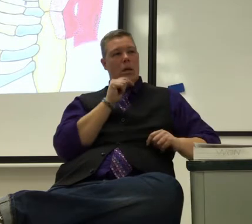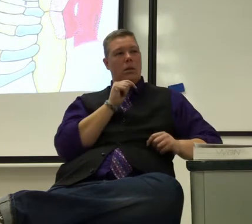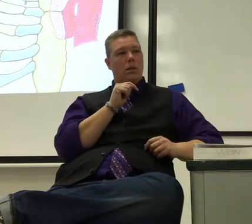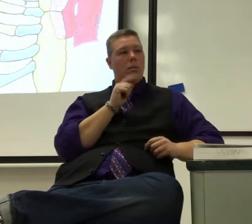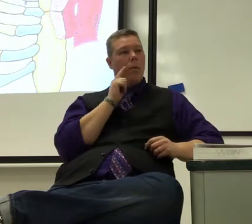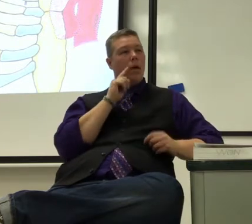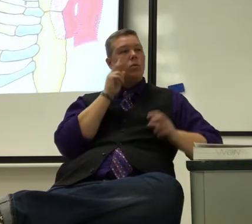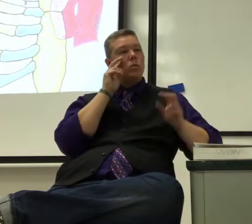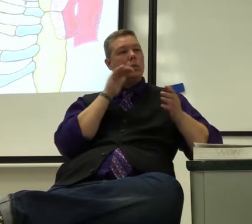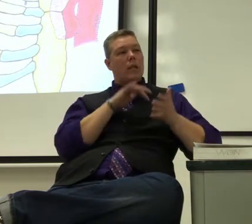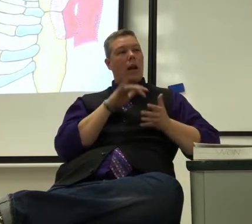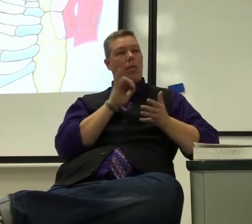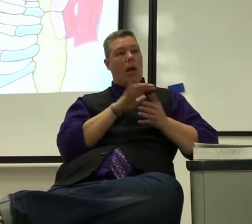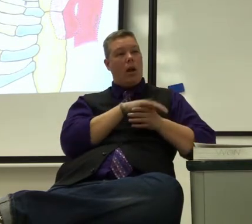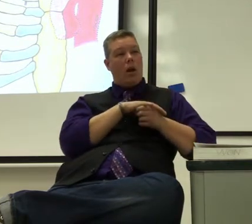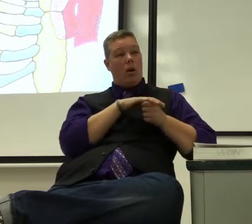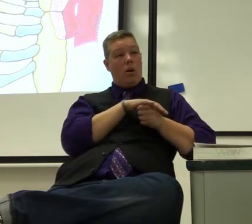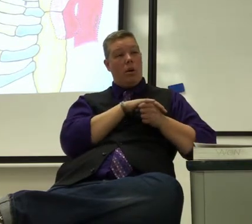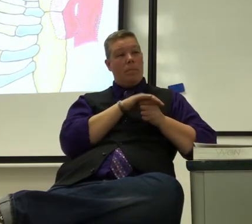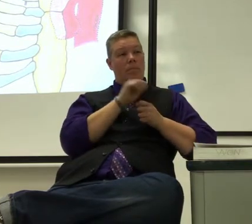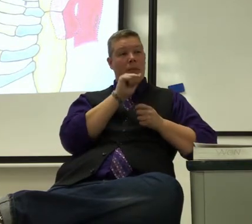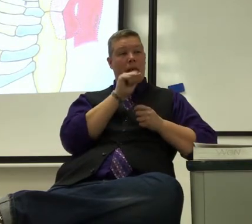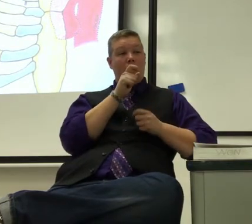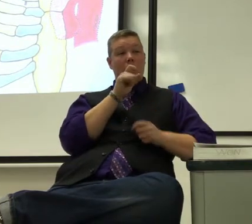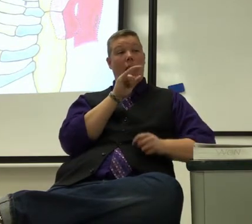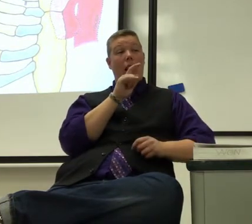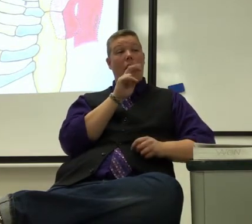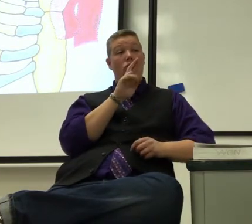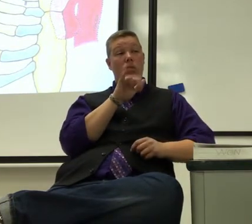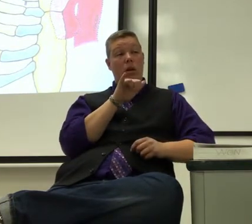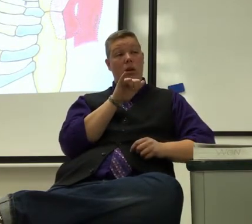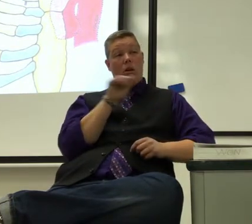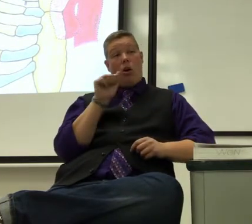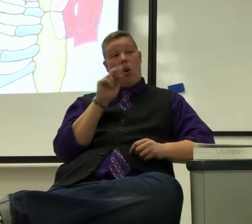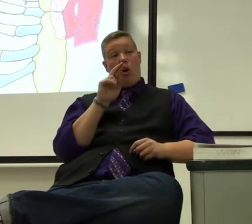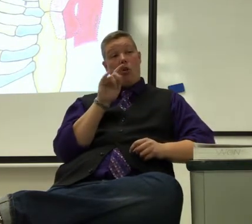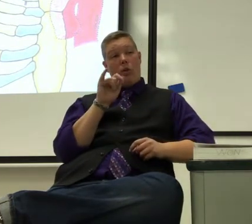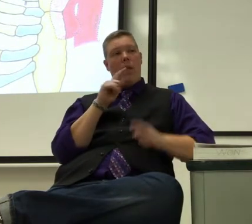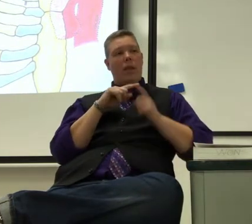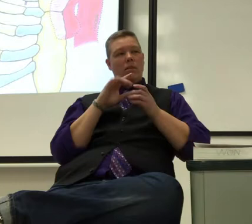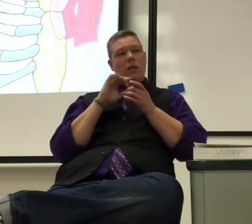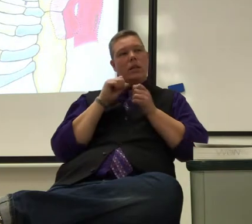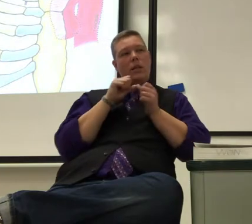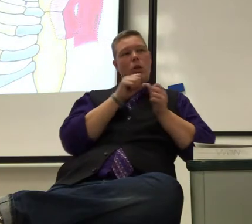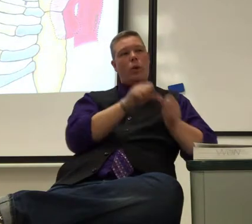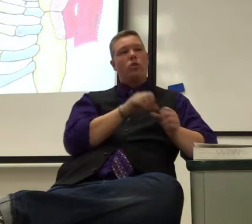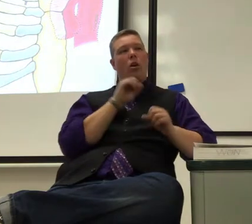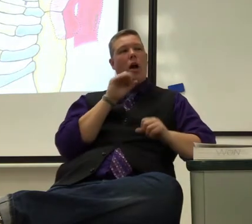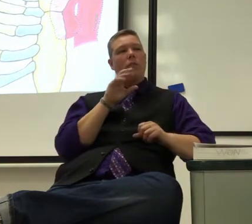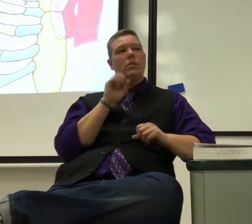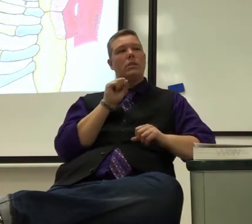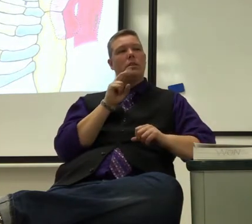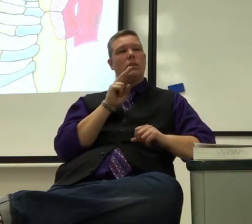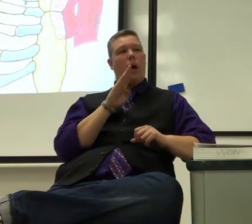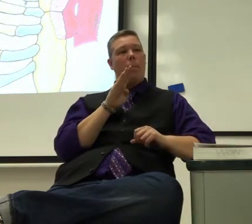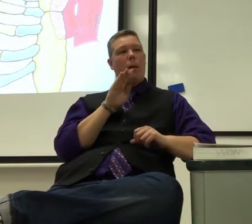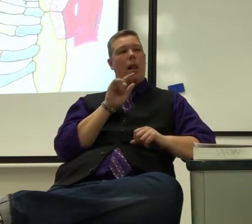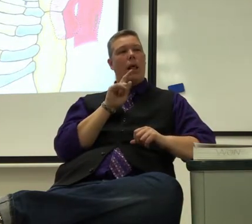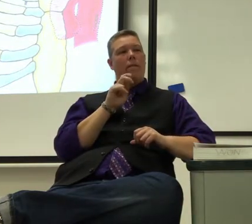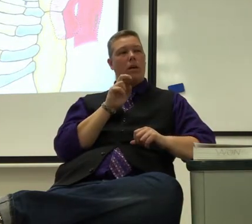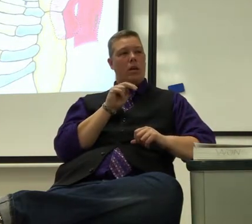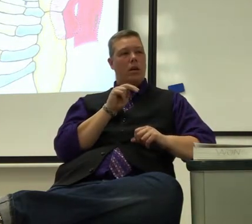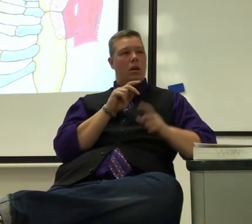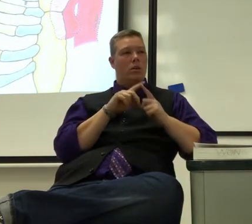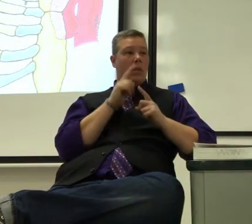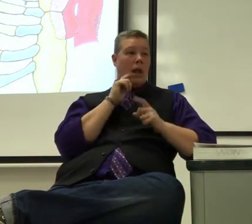know that the axillary artery is a continuation of the subclavian. And the axillary artery will